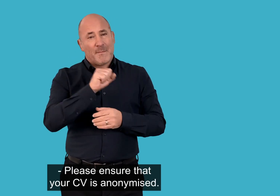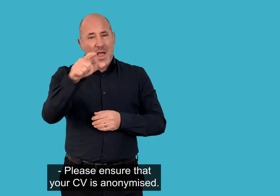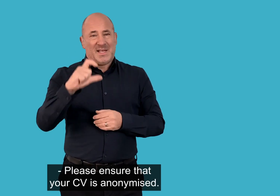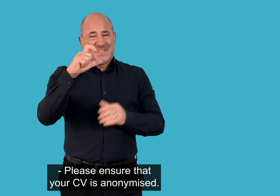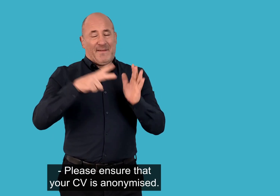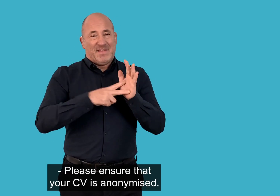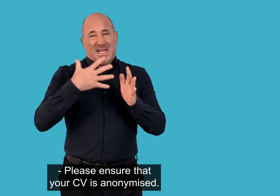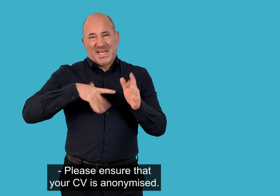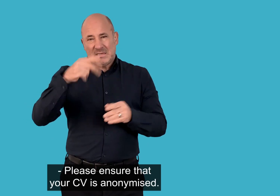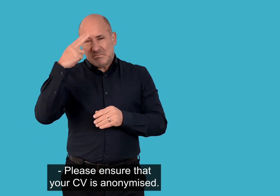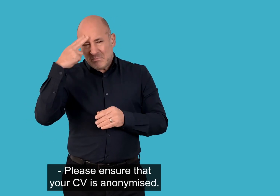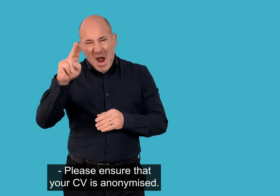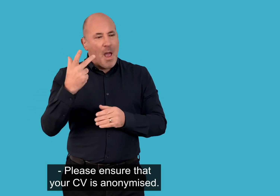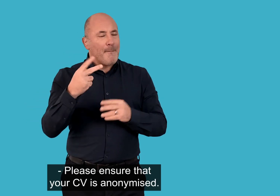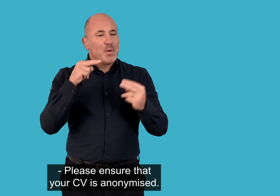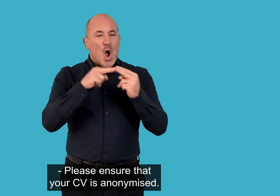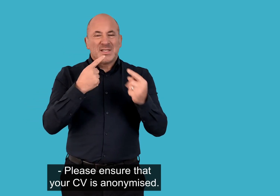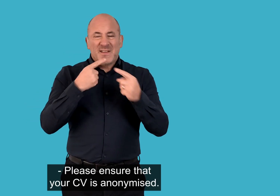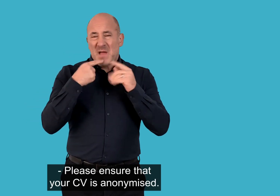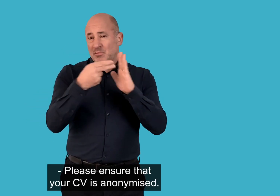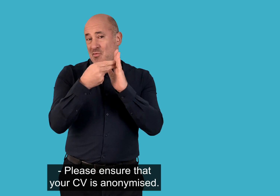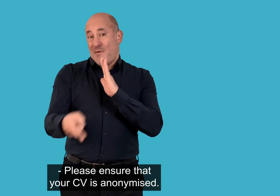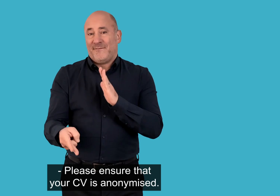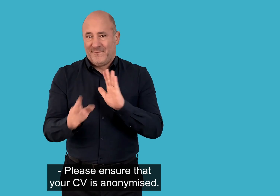Please ensure that your CV is anonymised.